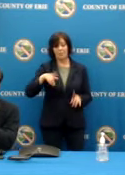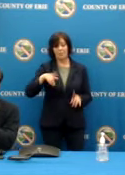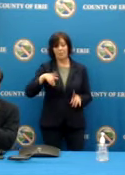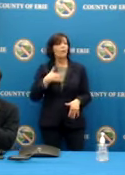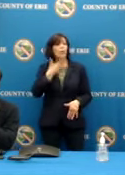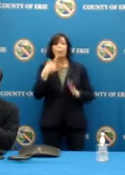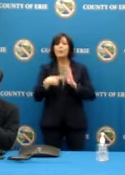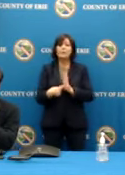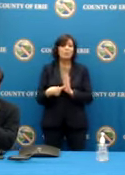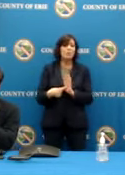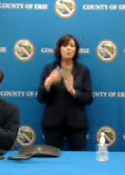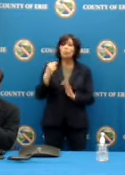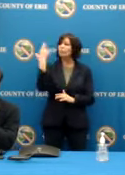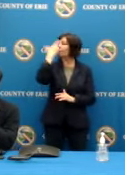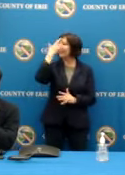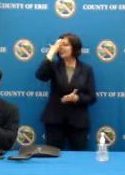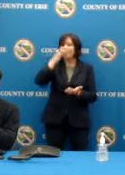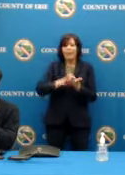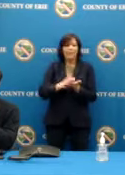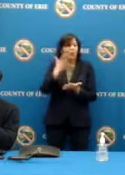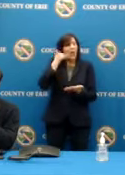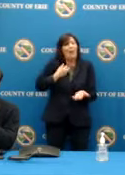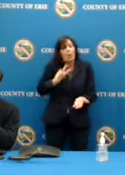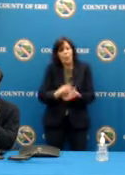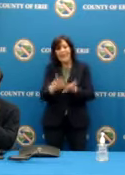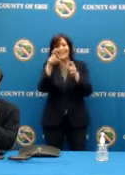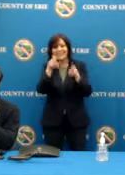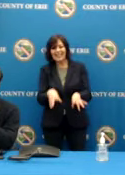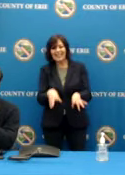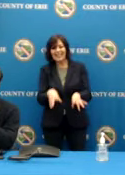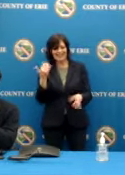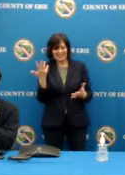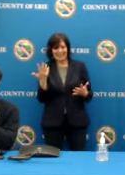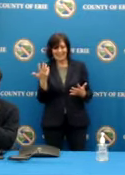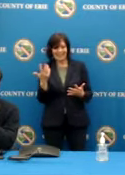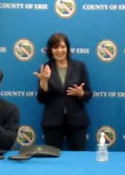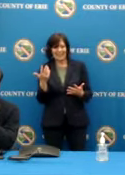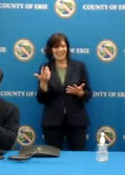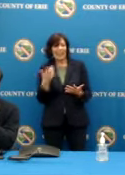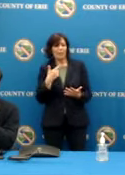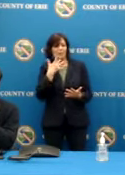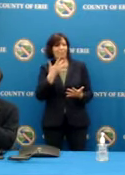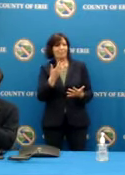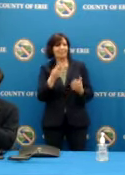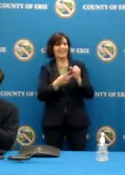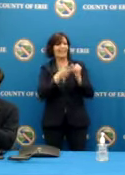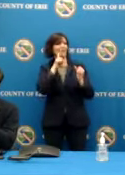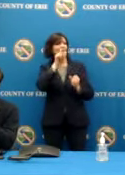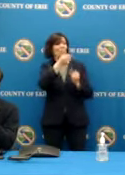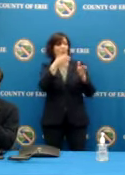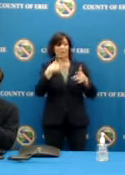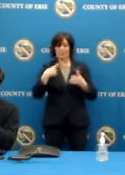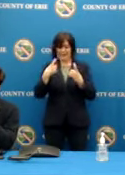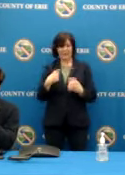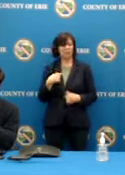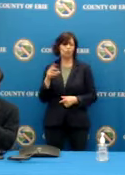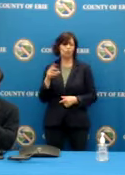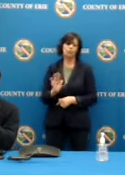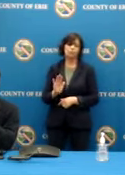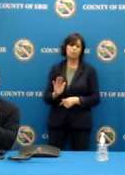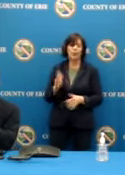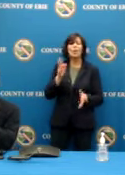symptoms. I don't have any reason to believe I have it, so why would I waste a test that needs to go on someone who's essential? So I have not been tested, and I